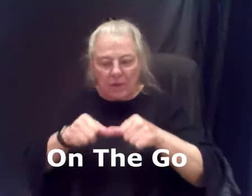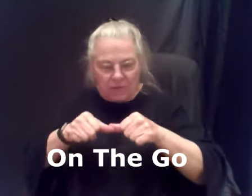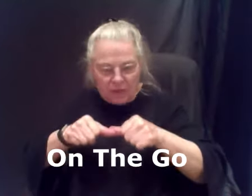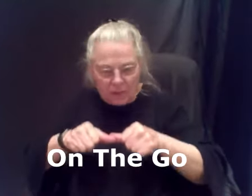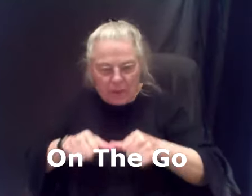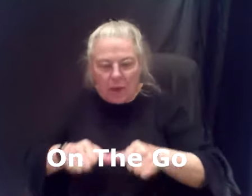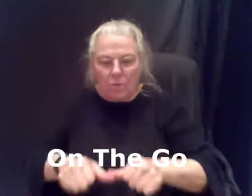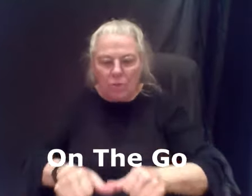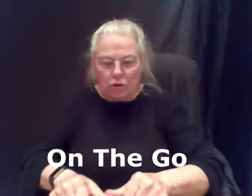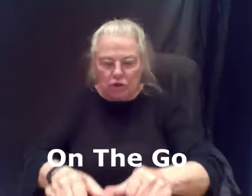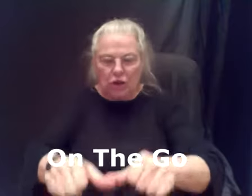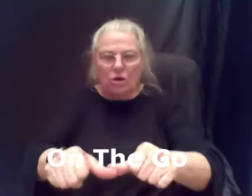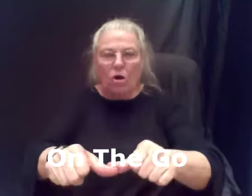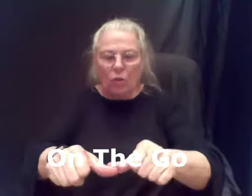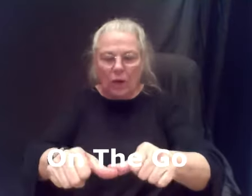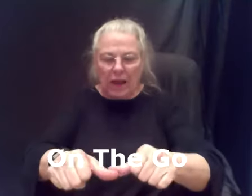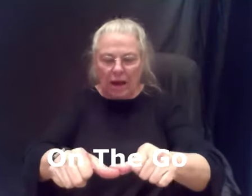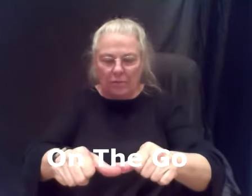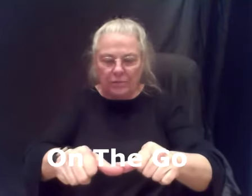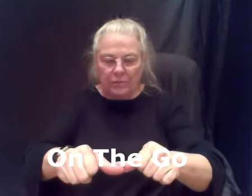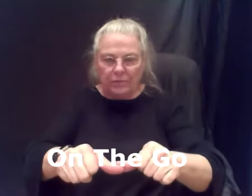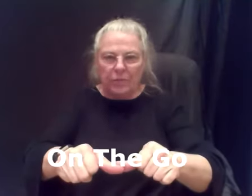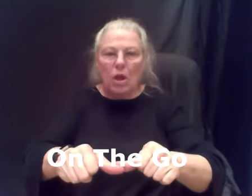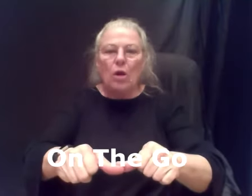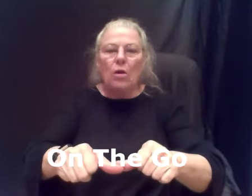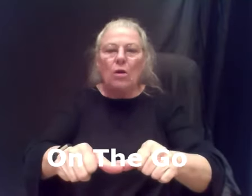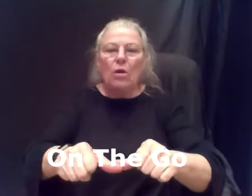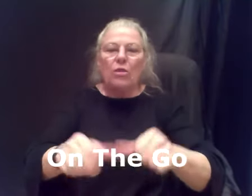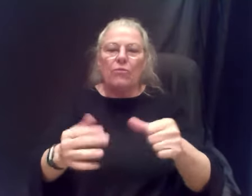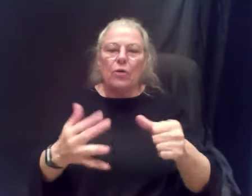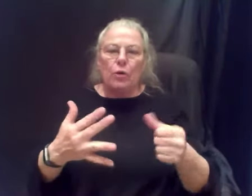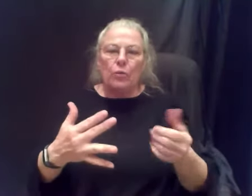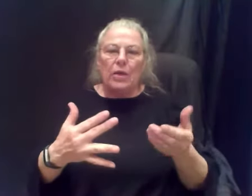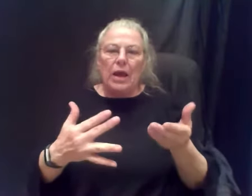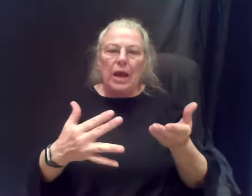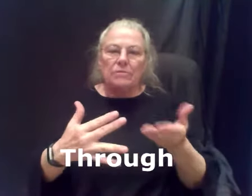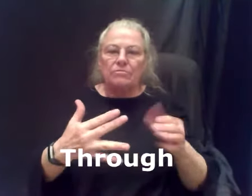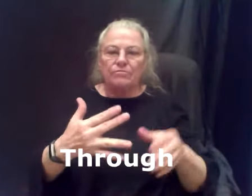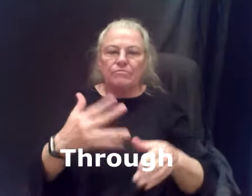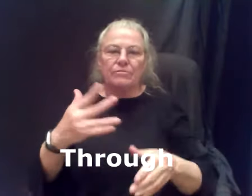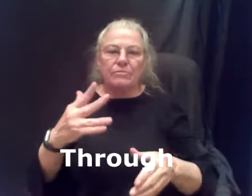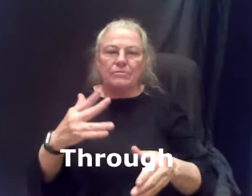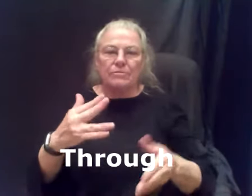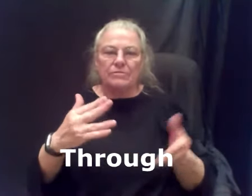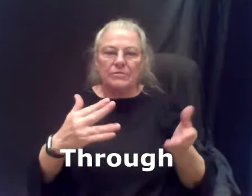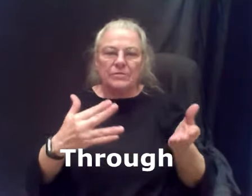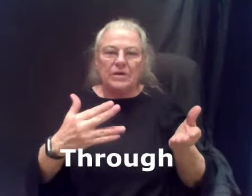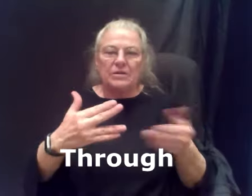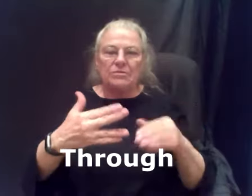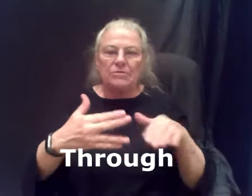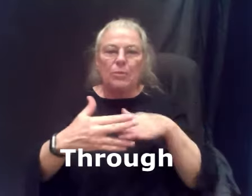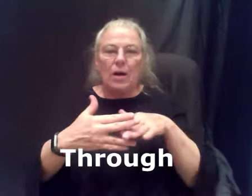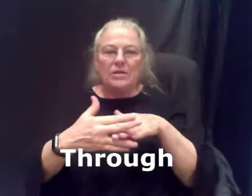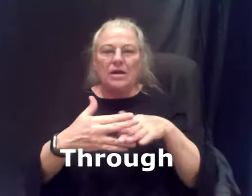thumb, pushing it all the way out. Through, and the Spock sign